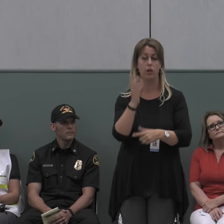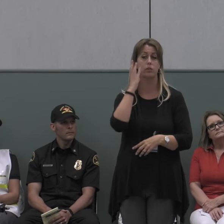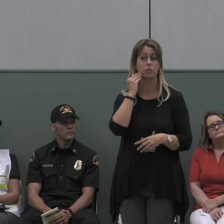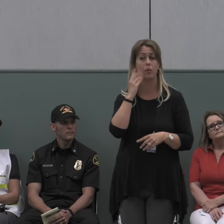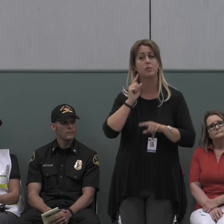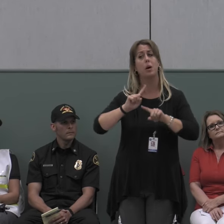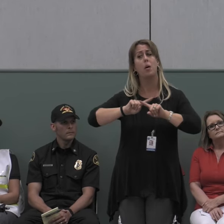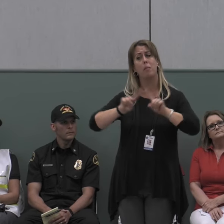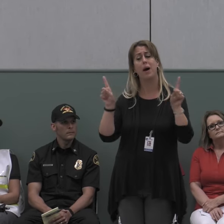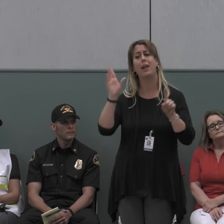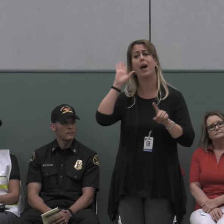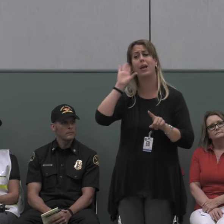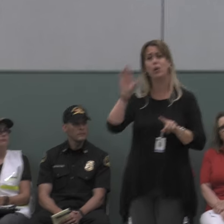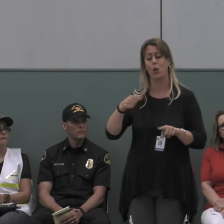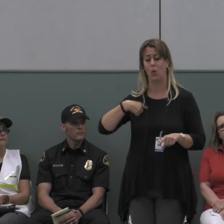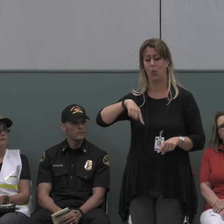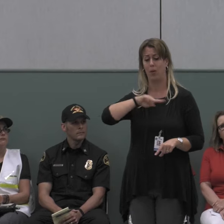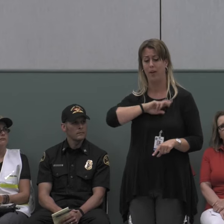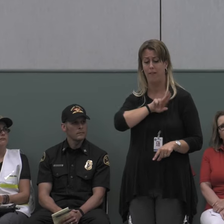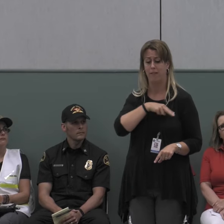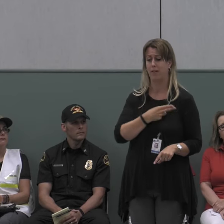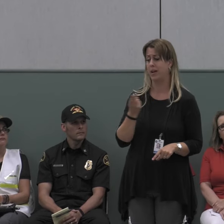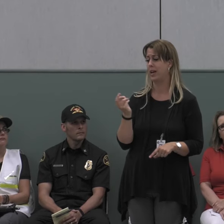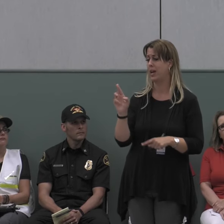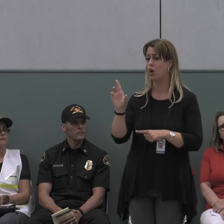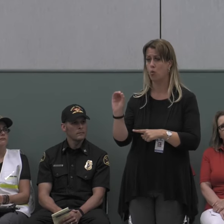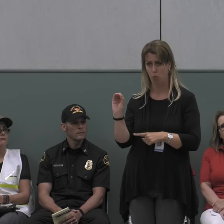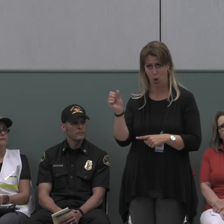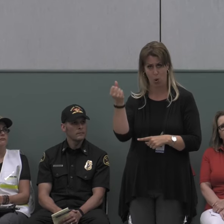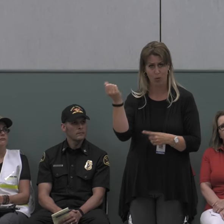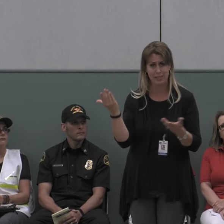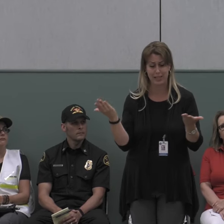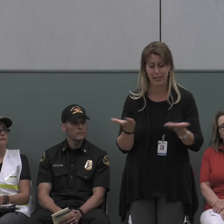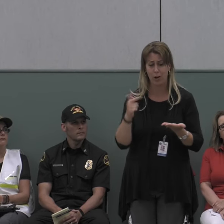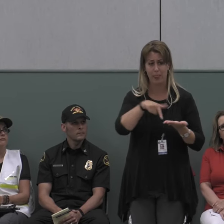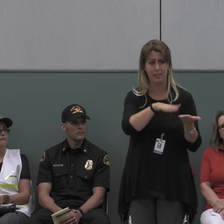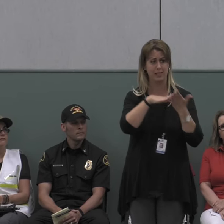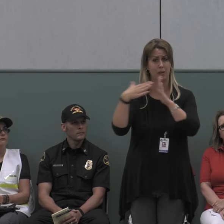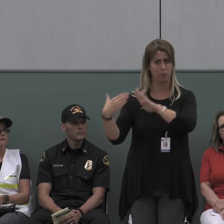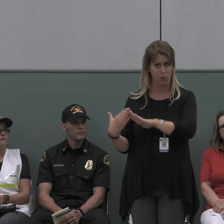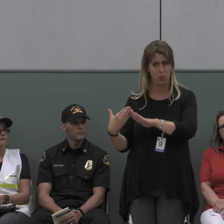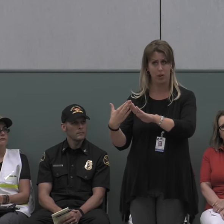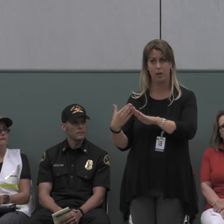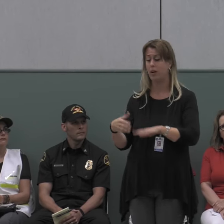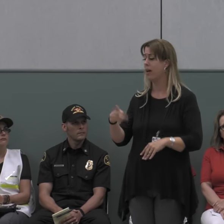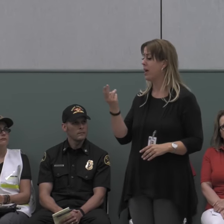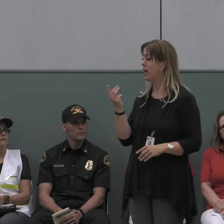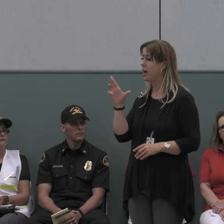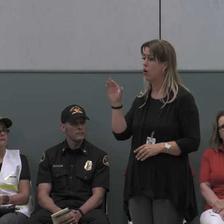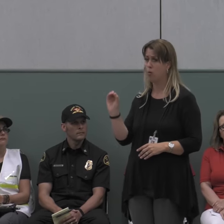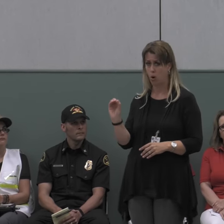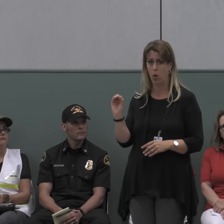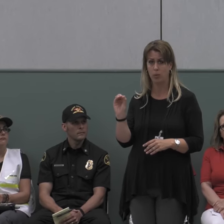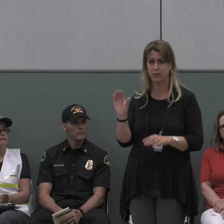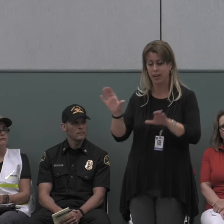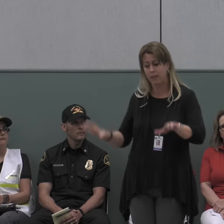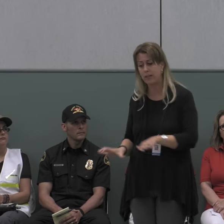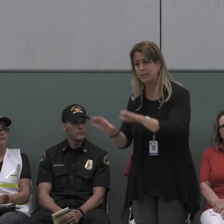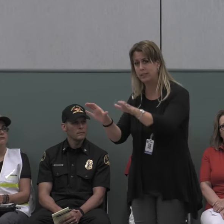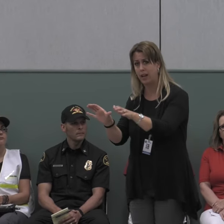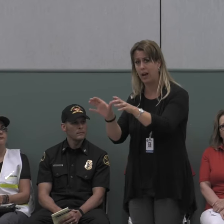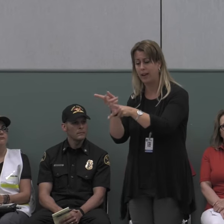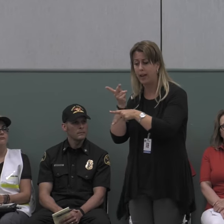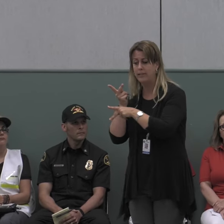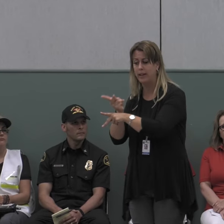heroes in this community, heroes who have done for others before themselves, people